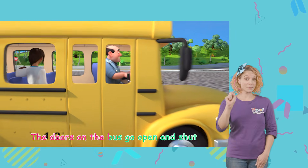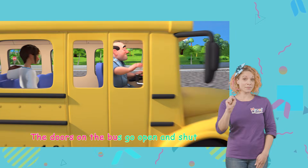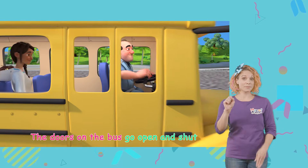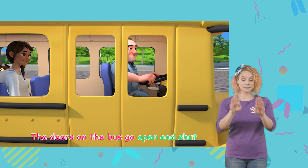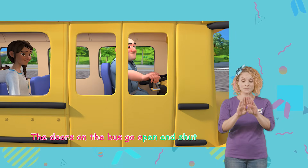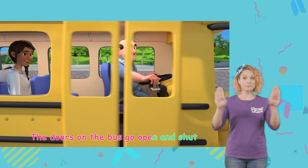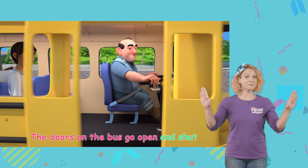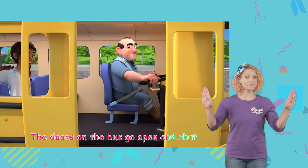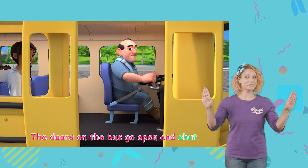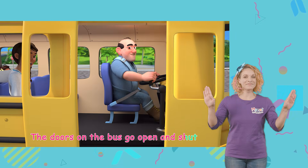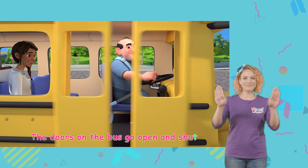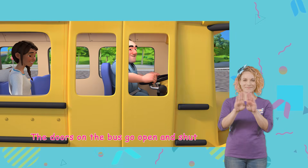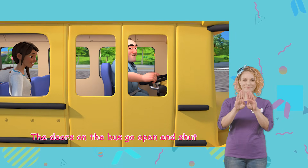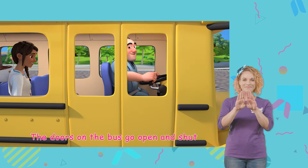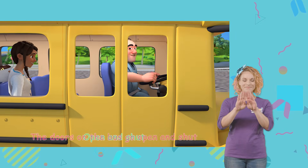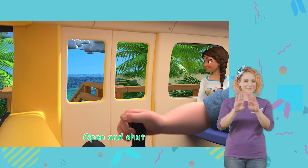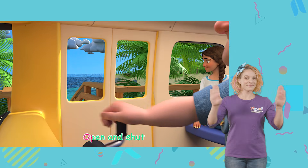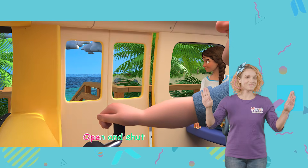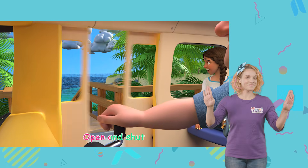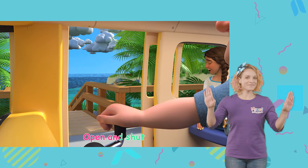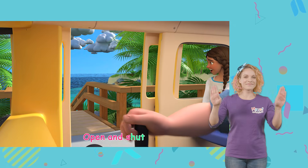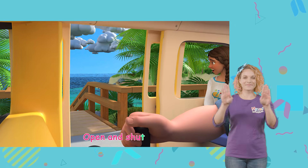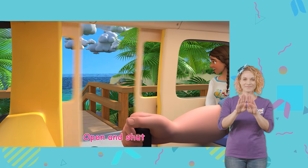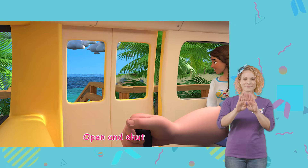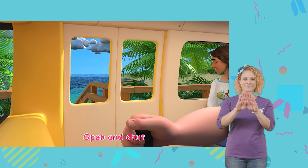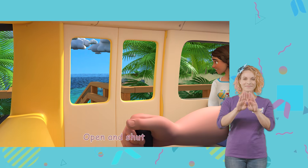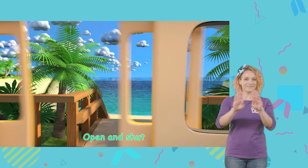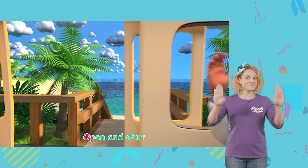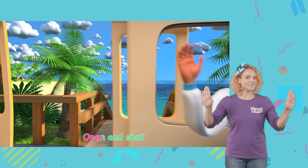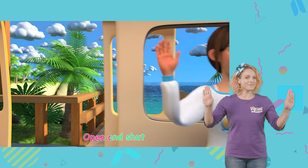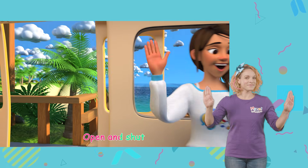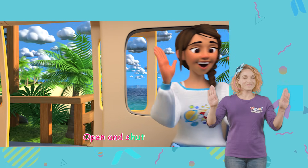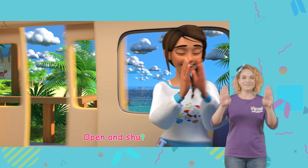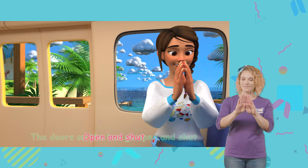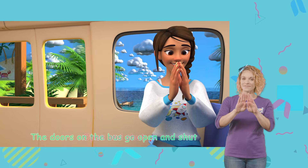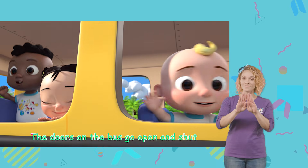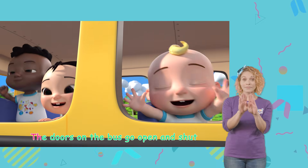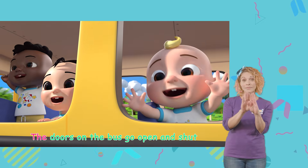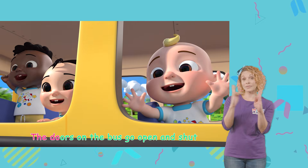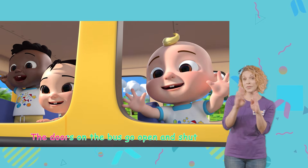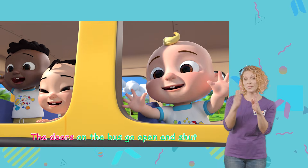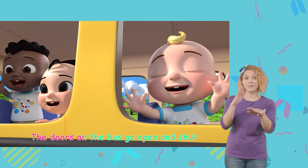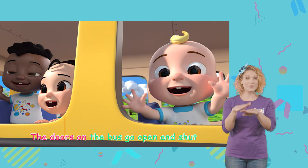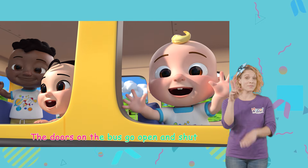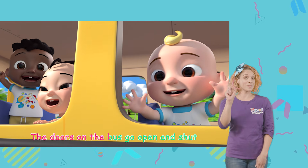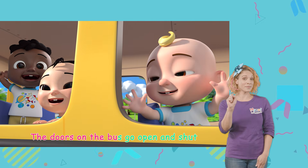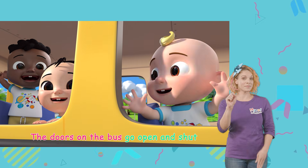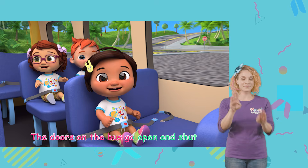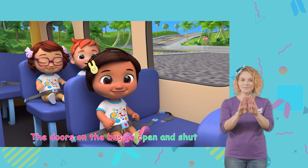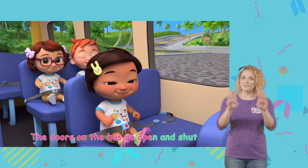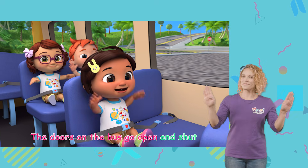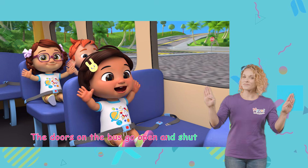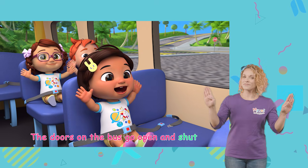the bus go open and shut, open and shut, open and shut. The doors on the